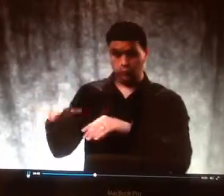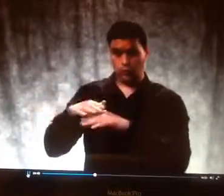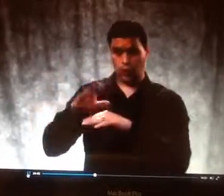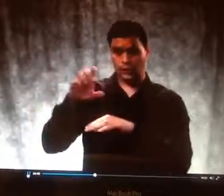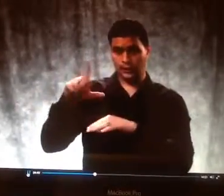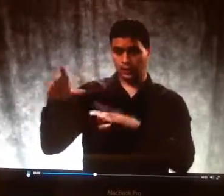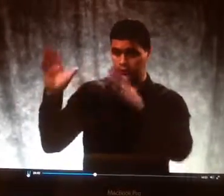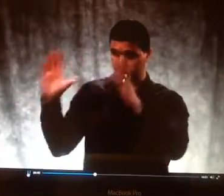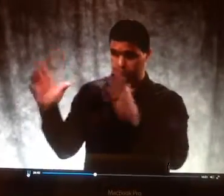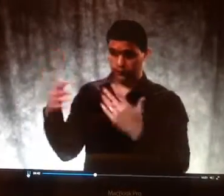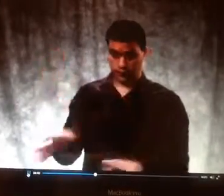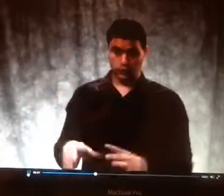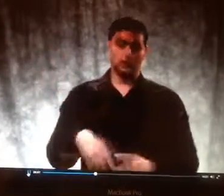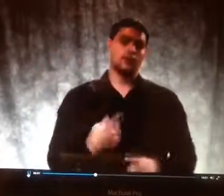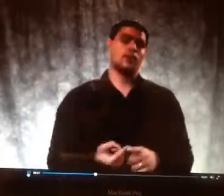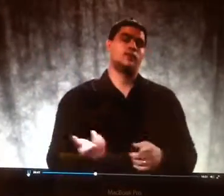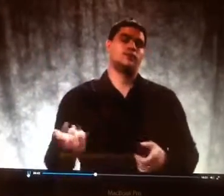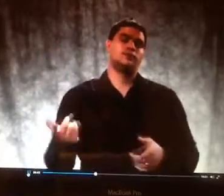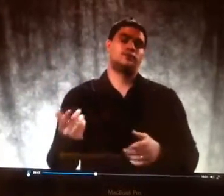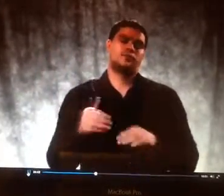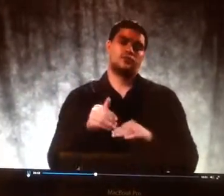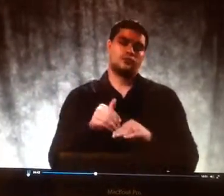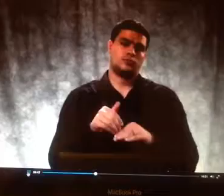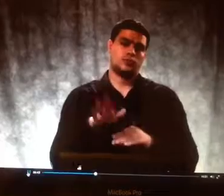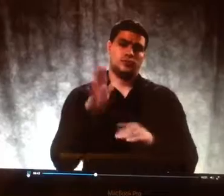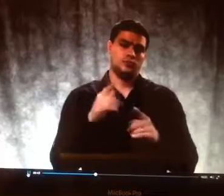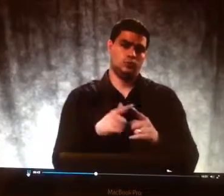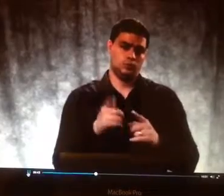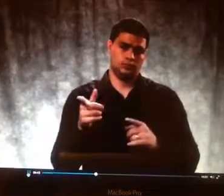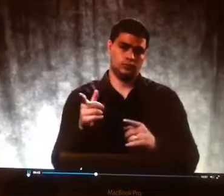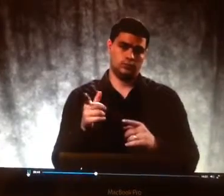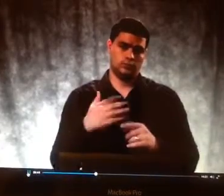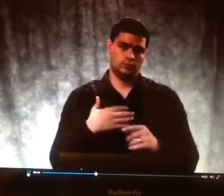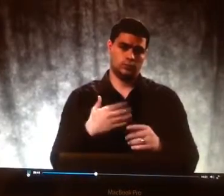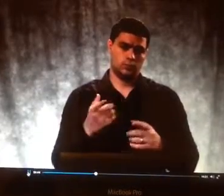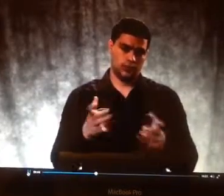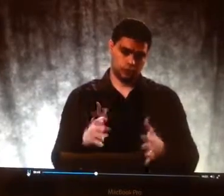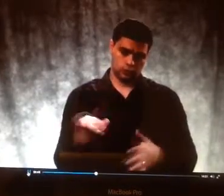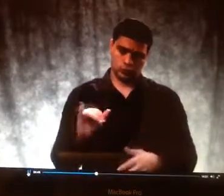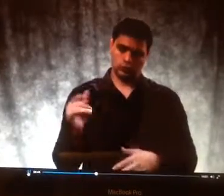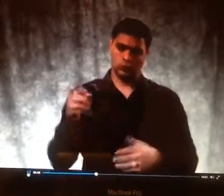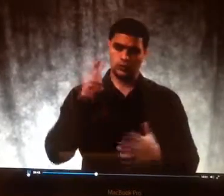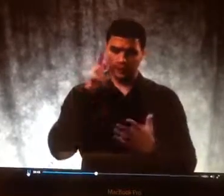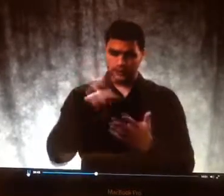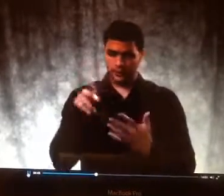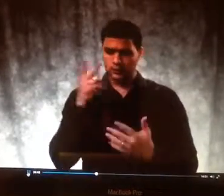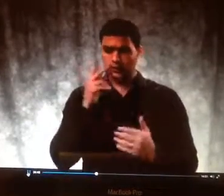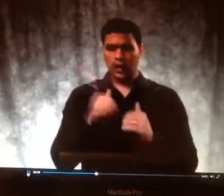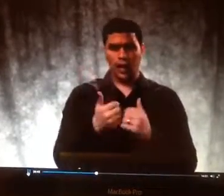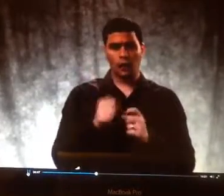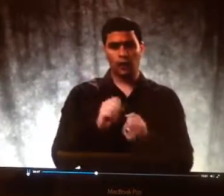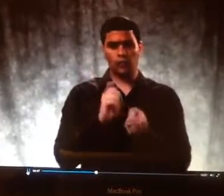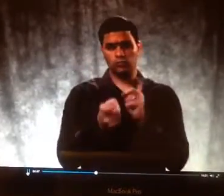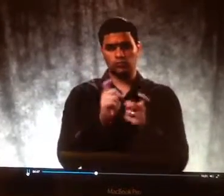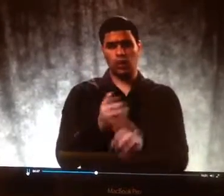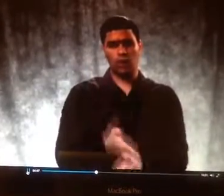Do the same process, fill it out on Excel. And then afterwards, I would send all that information to my manager, and he would look